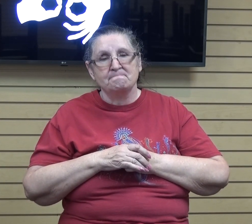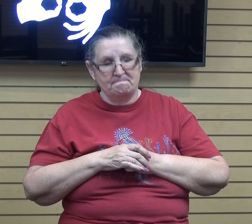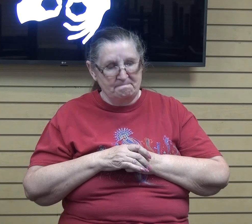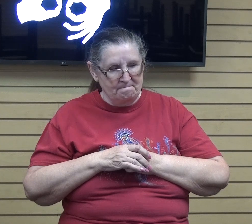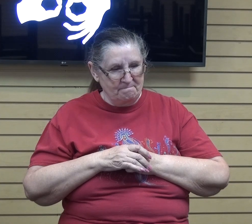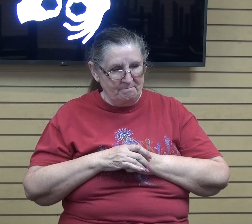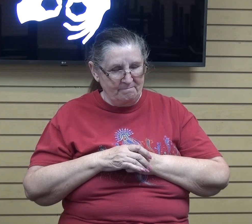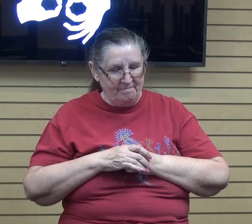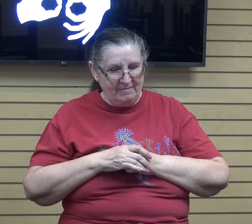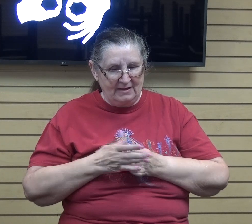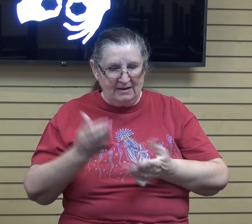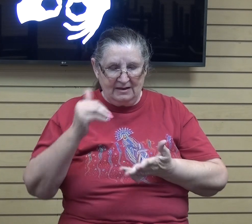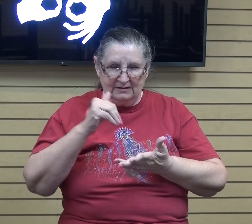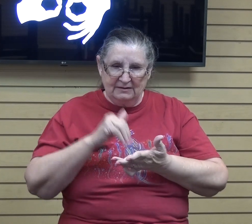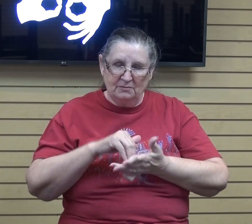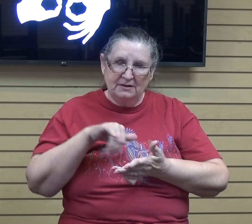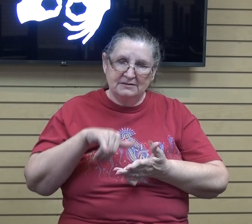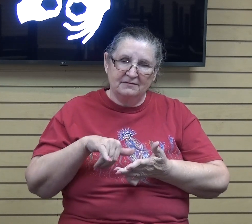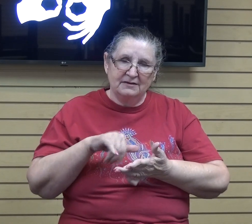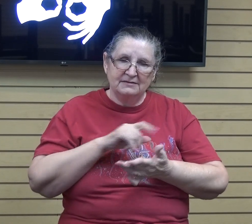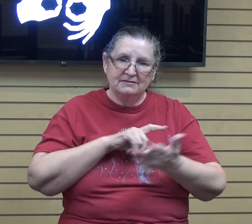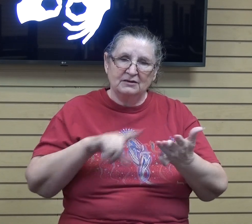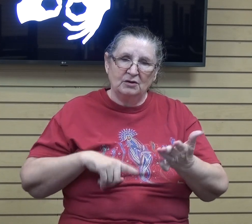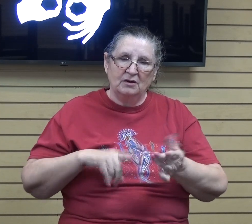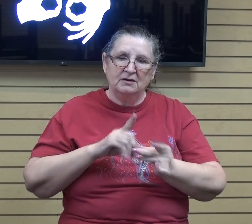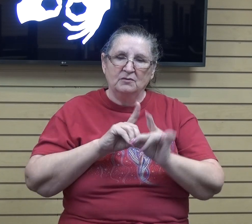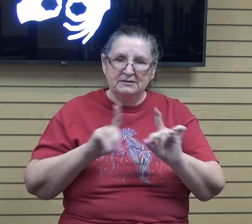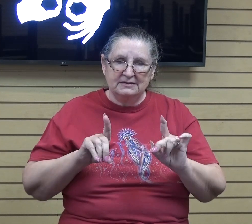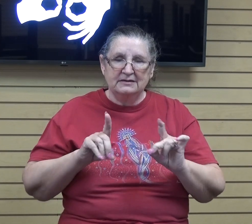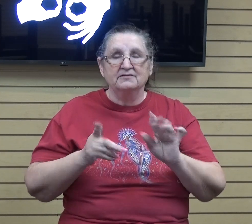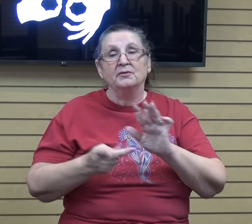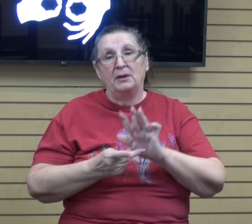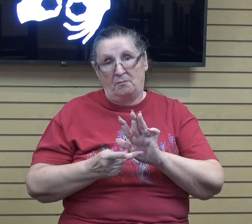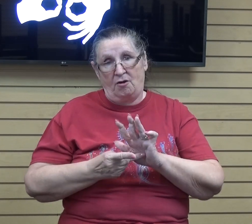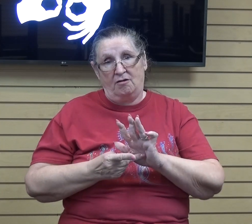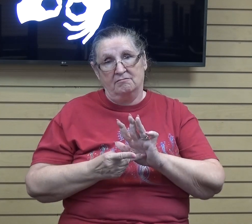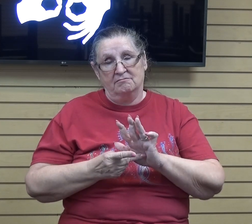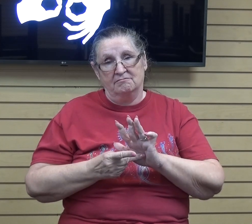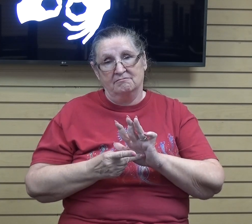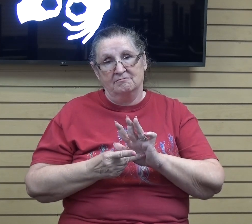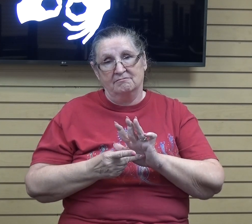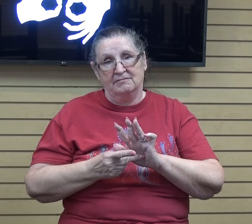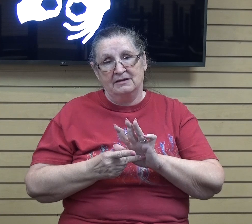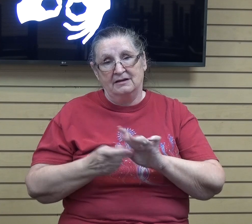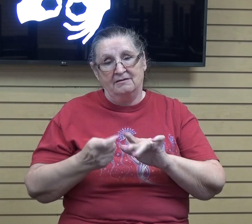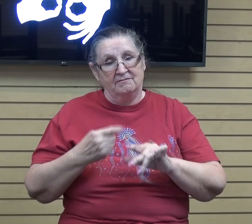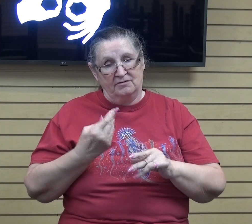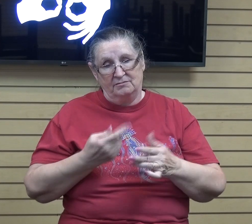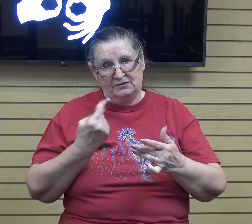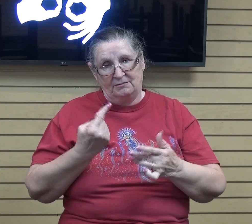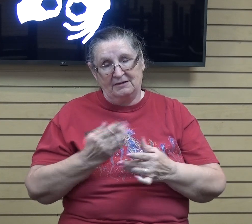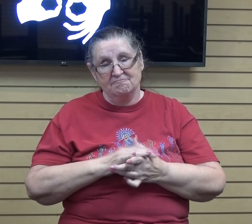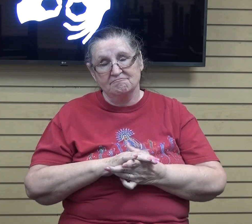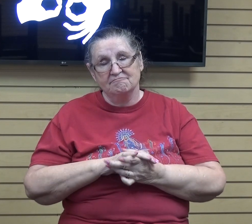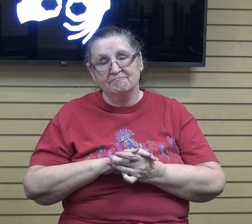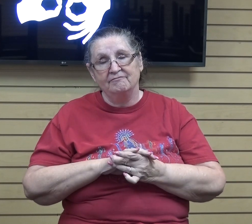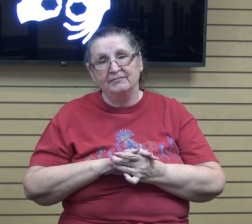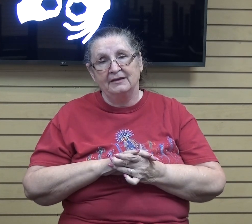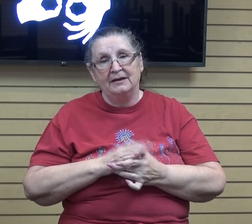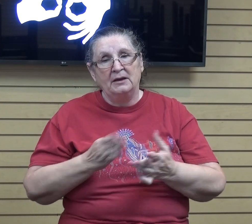But in the midst of this, the Lord was delivering Paul from something. Maybe you're going through